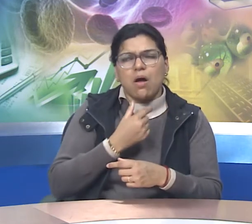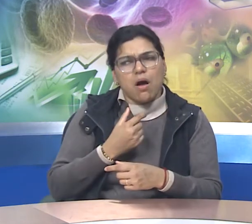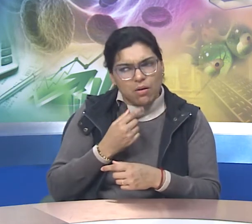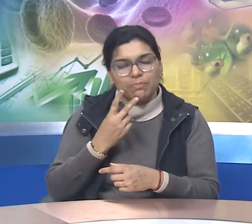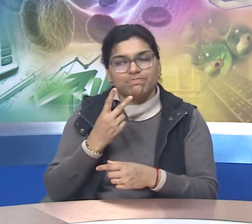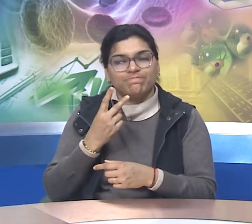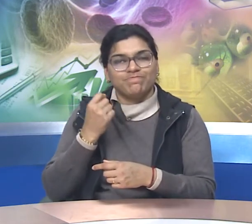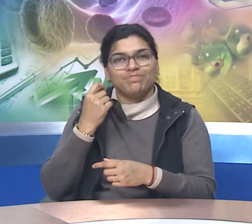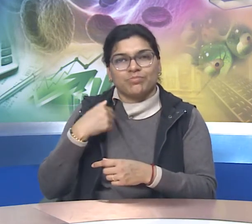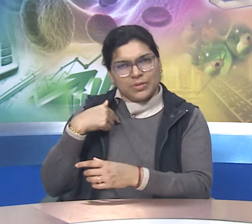So,